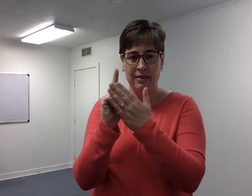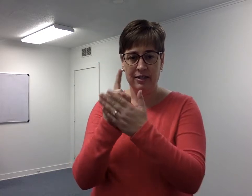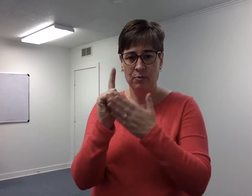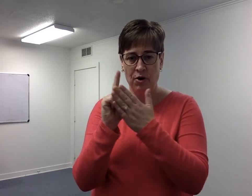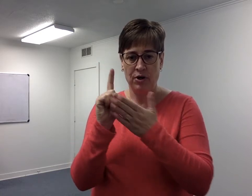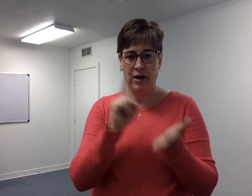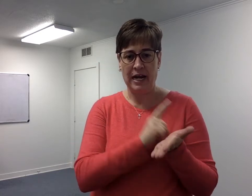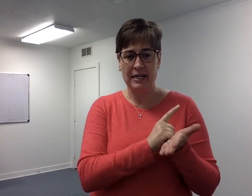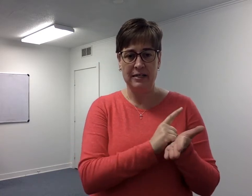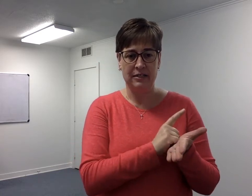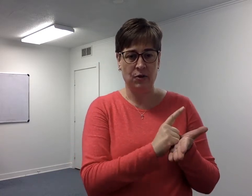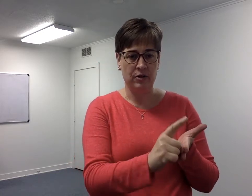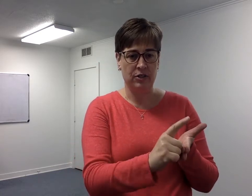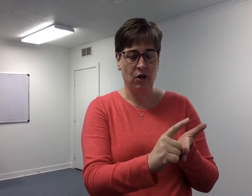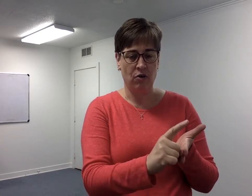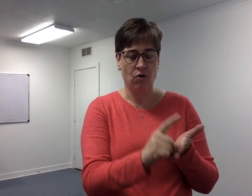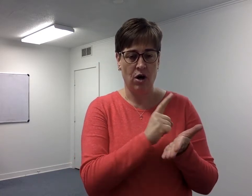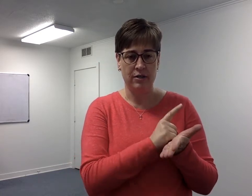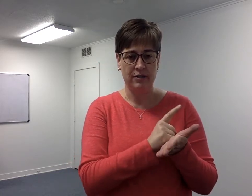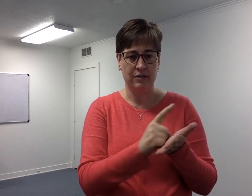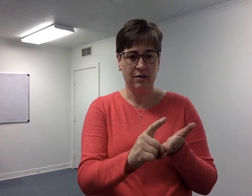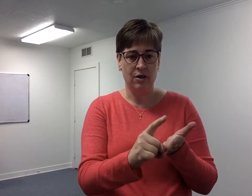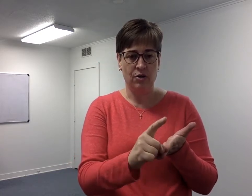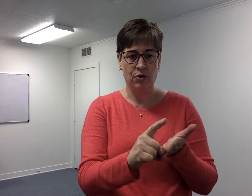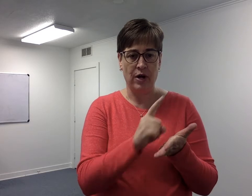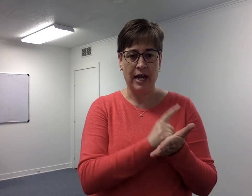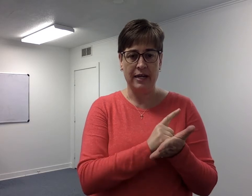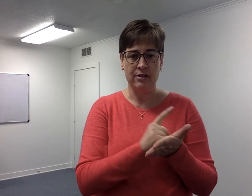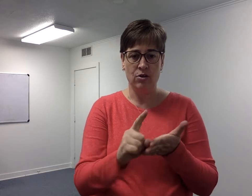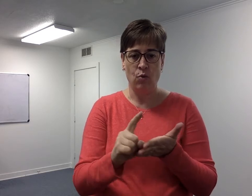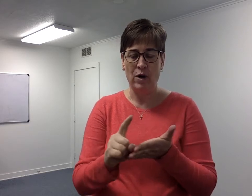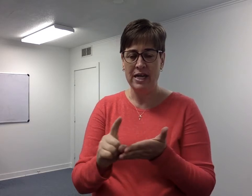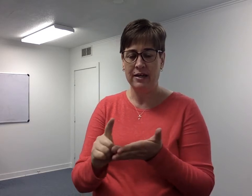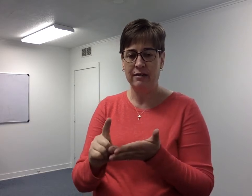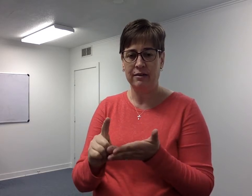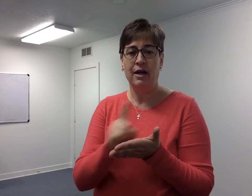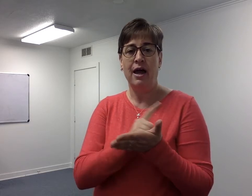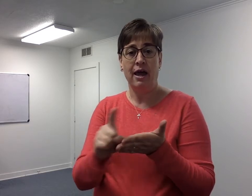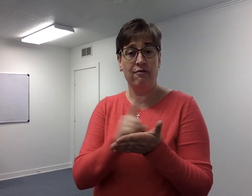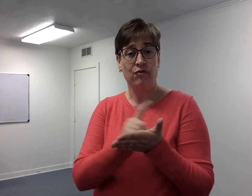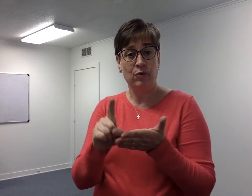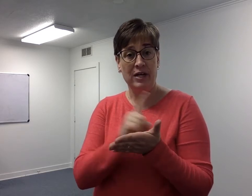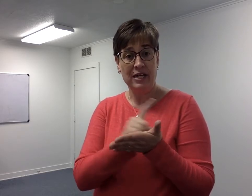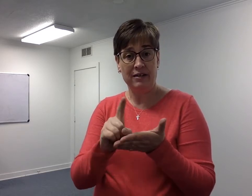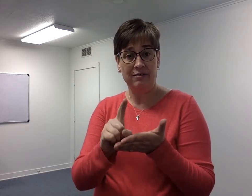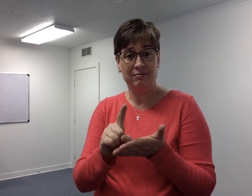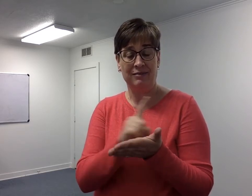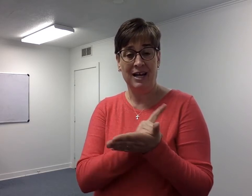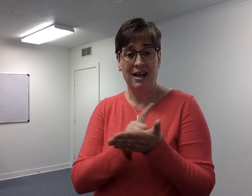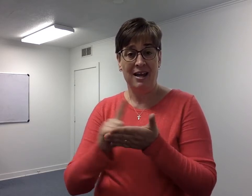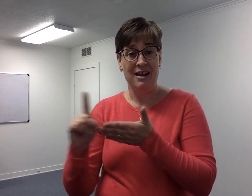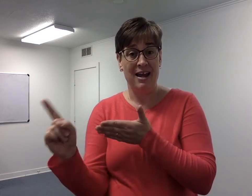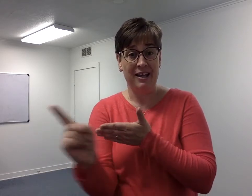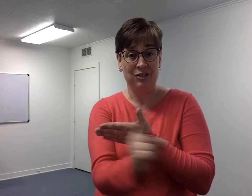this part of your hand is going to go across your hand week, every week, next